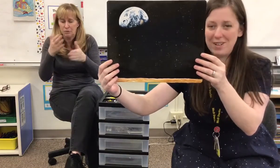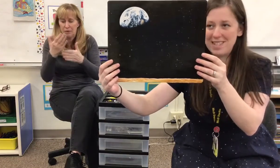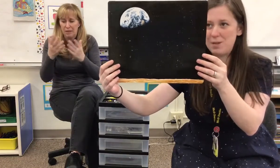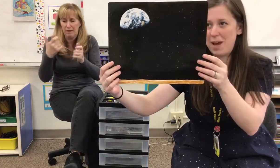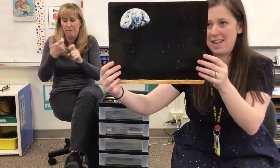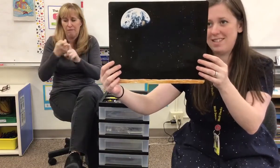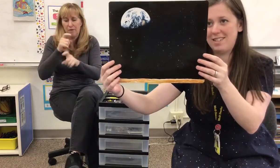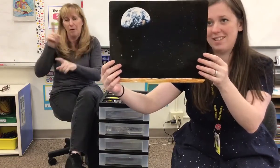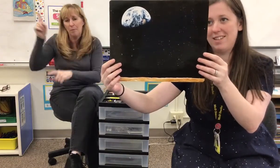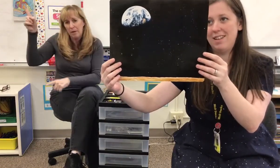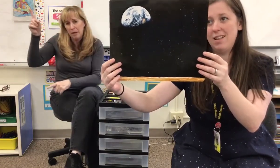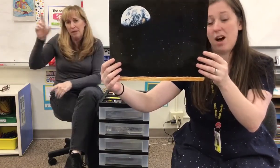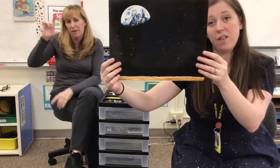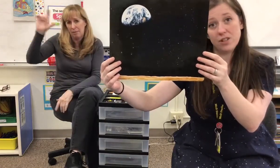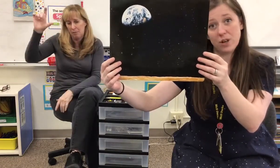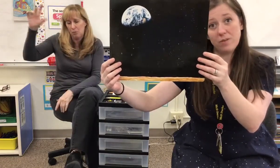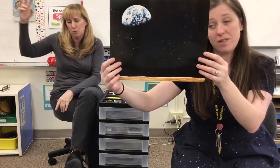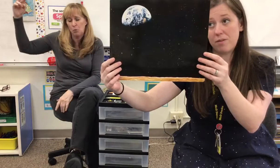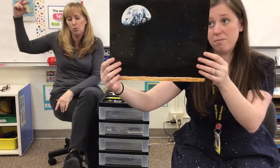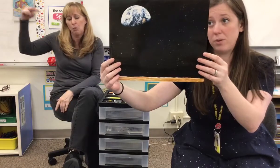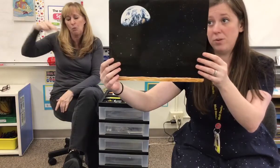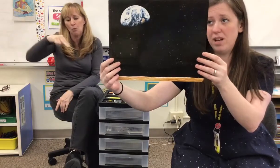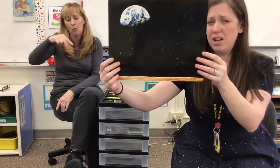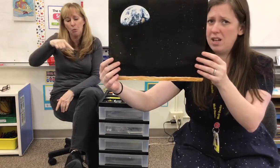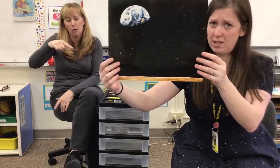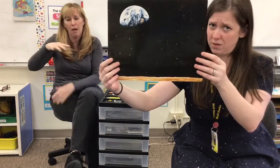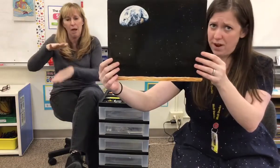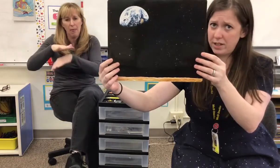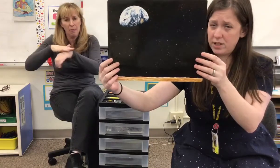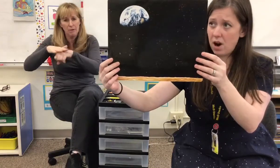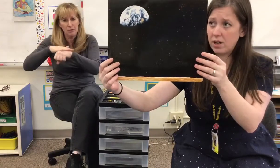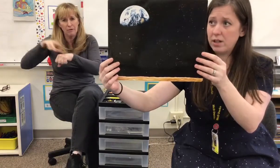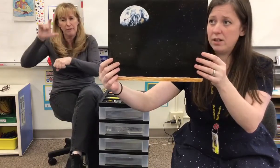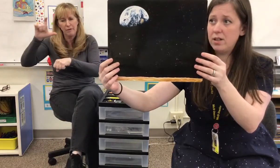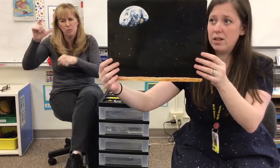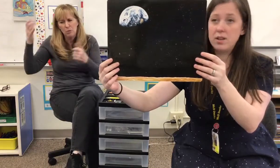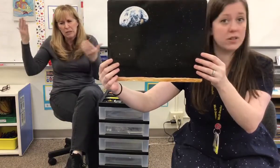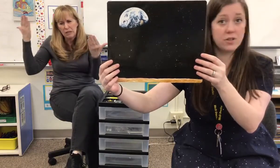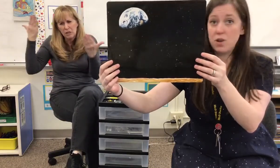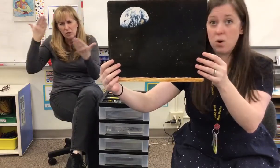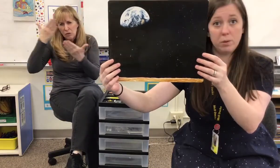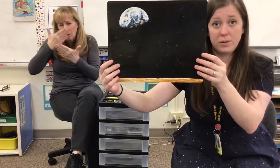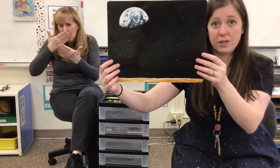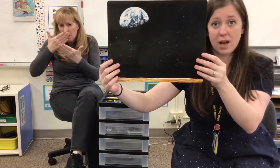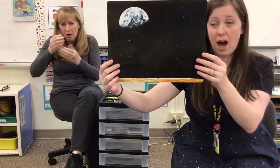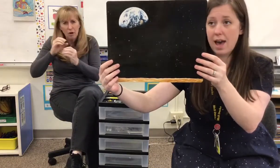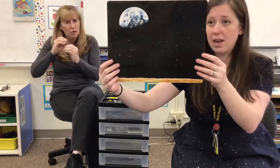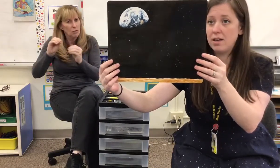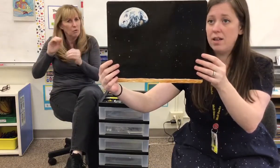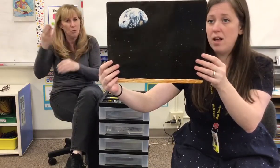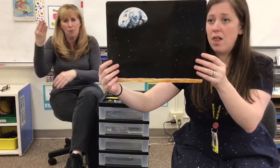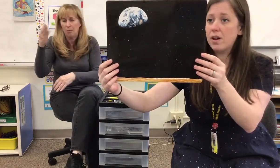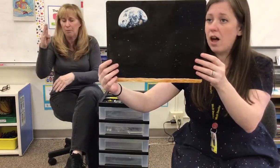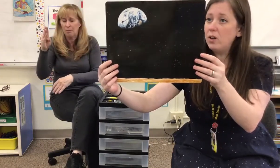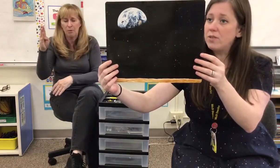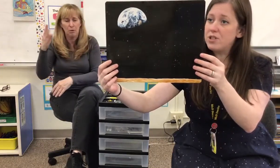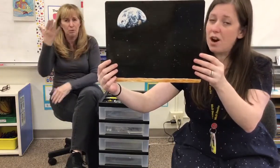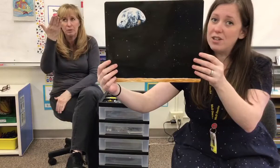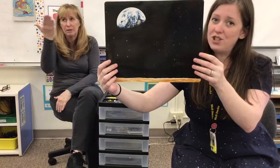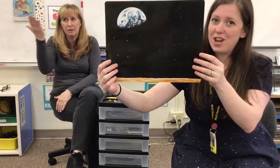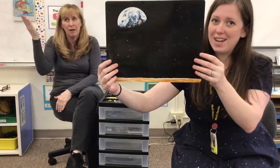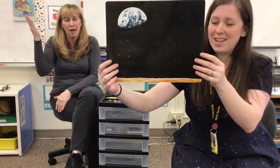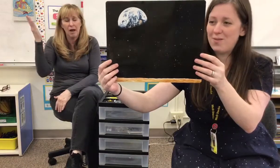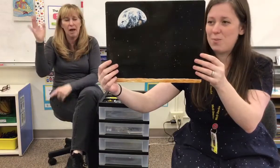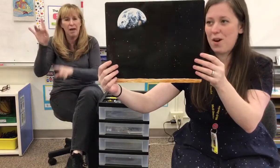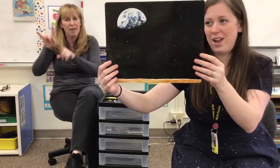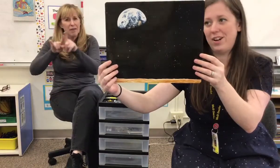way out in space. On the surface of the moon, it is very dark. There is no blue sky. The colorful